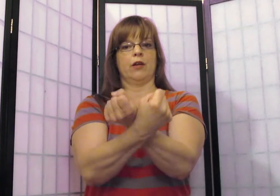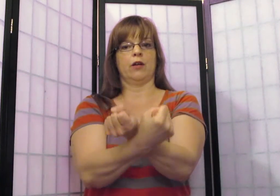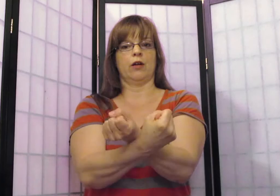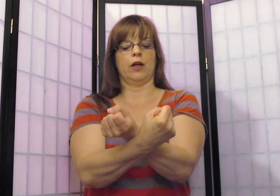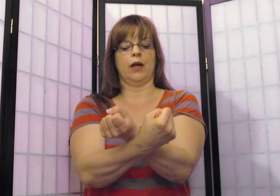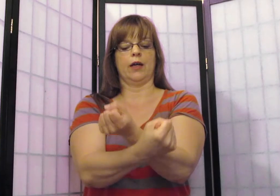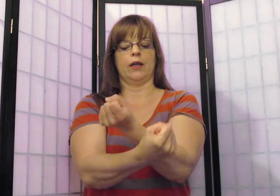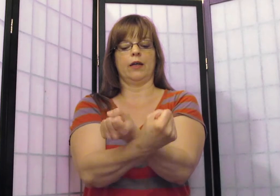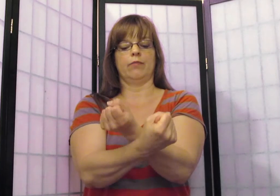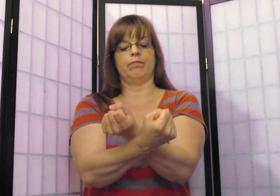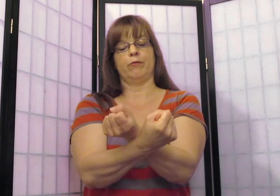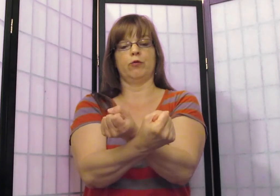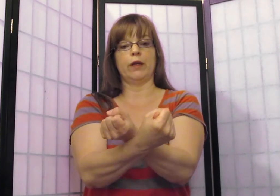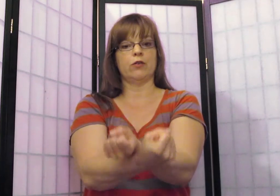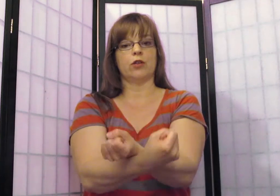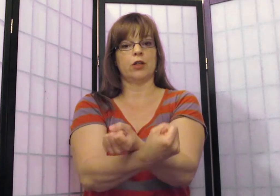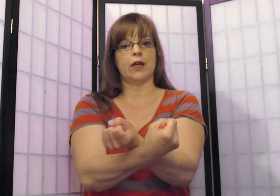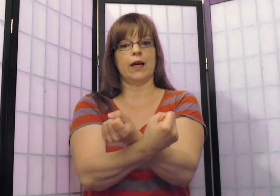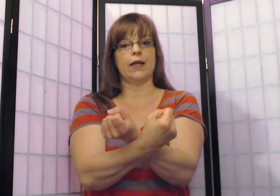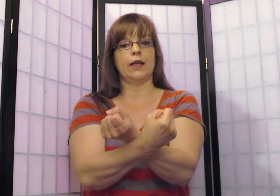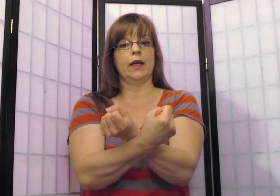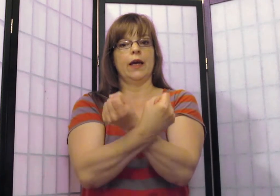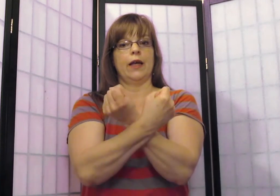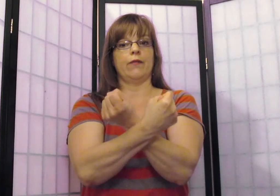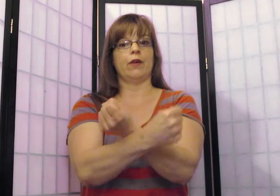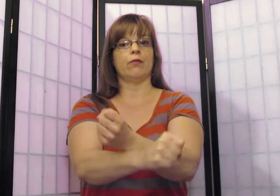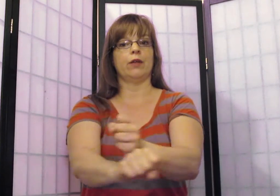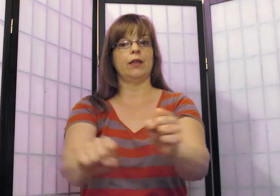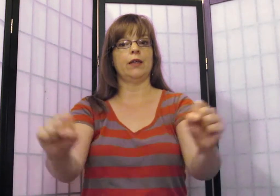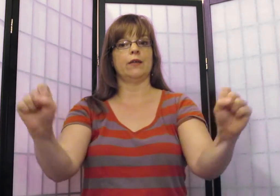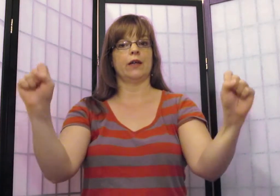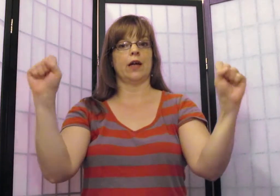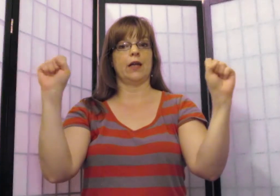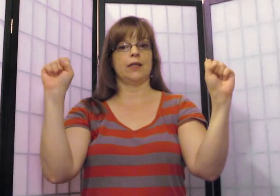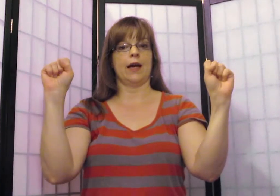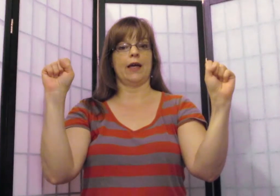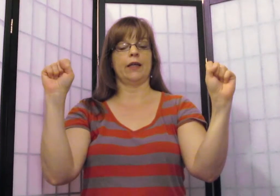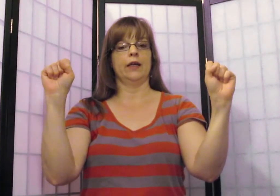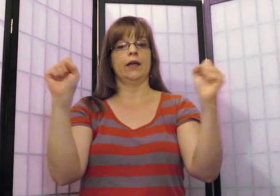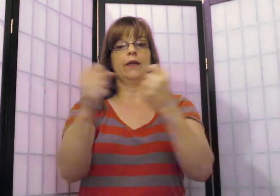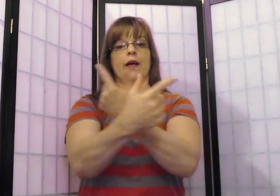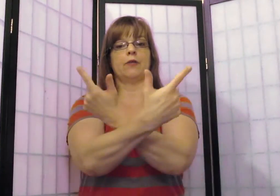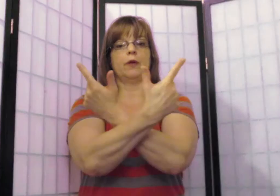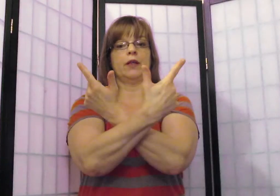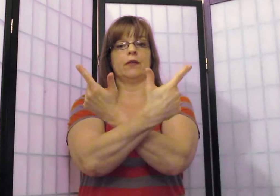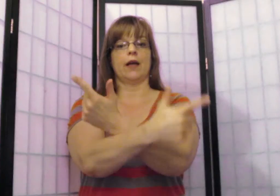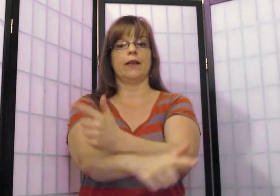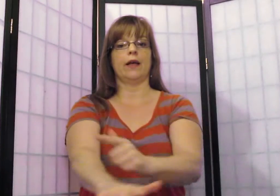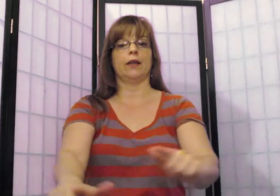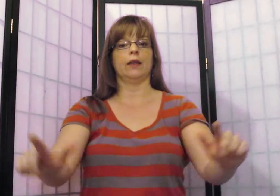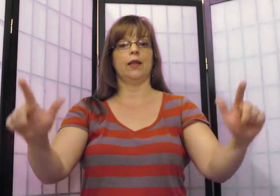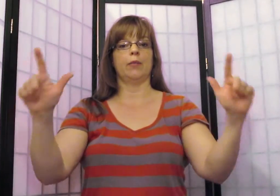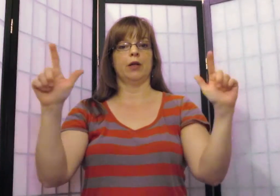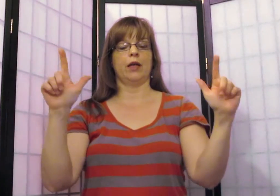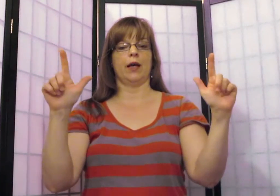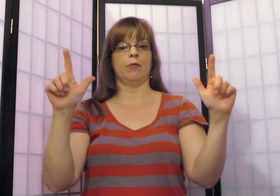their wrists are tied, and if they're released, they're untied. That's where the sign that liberty comes